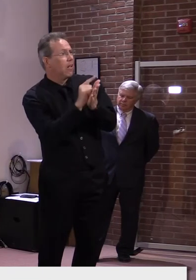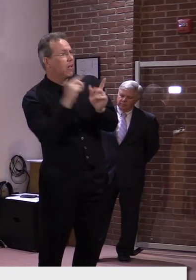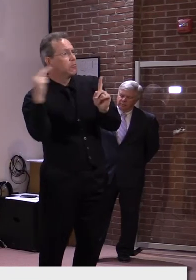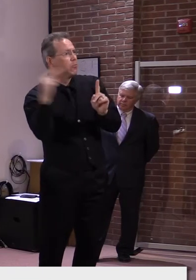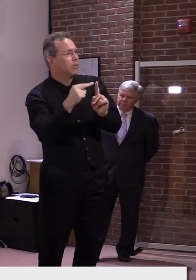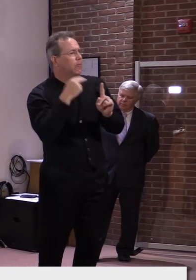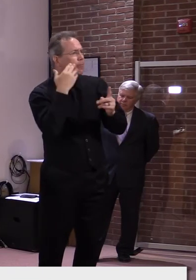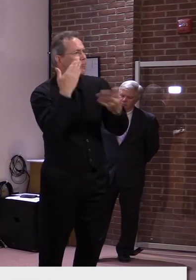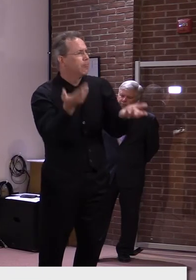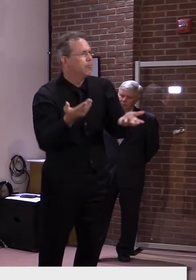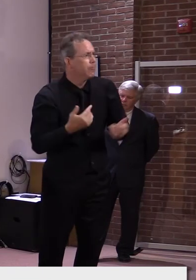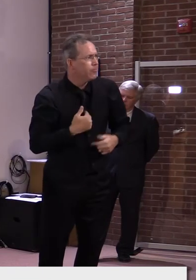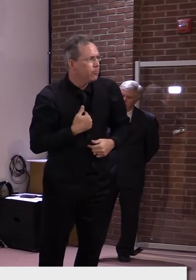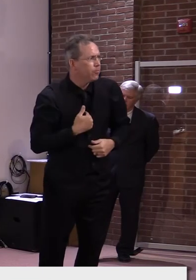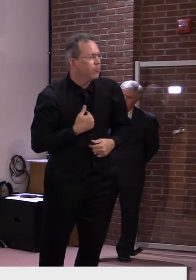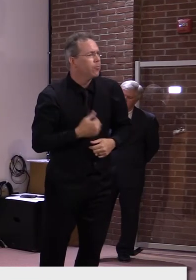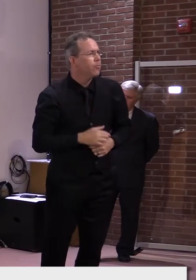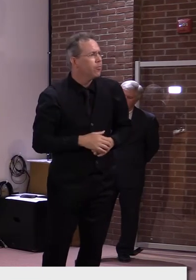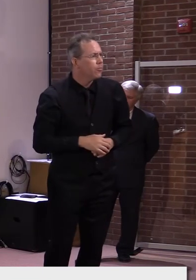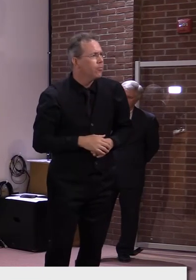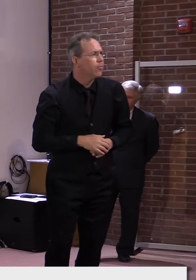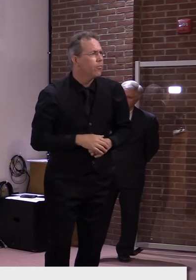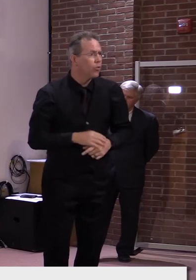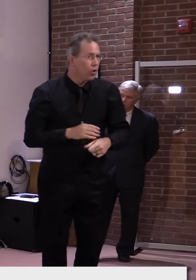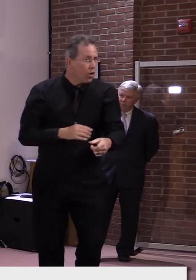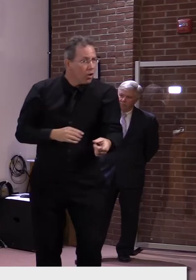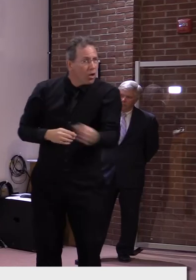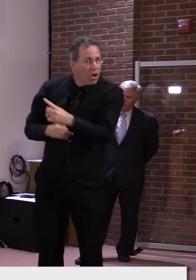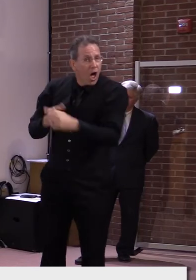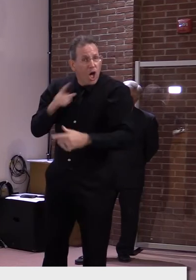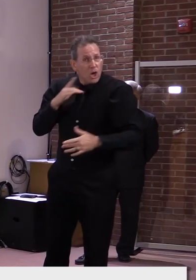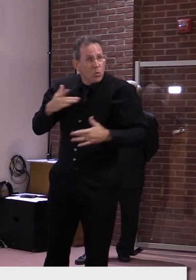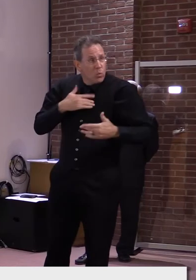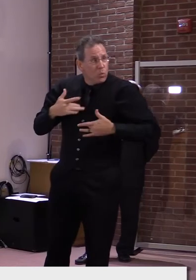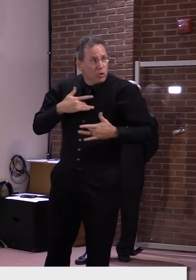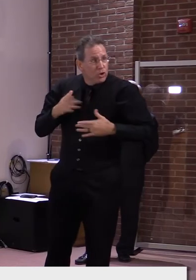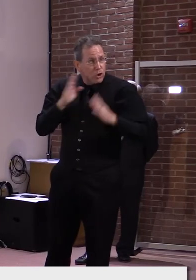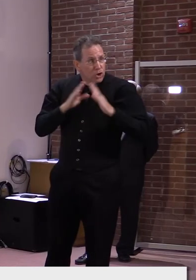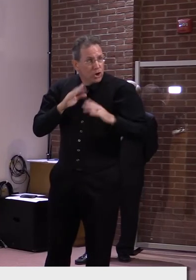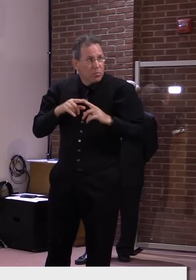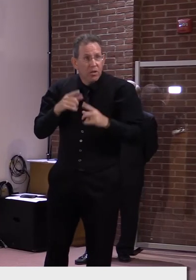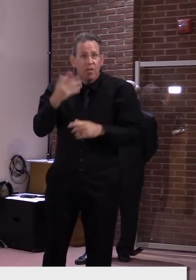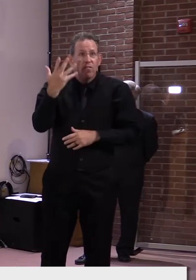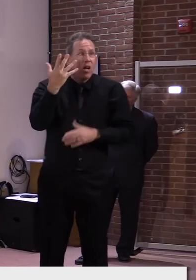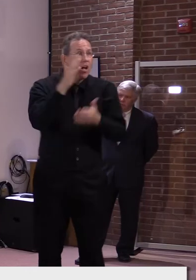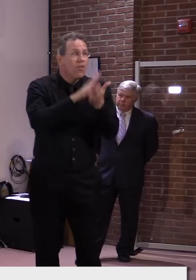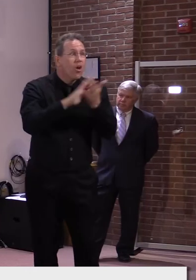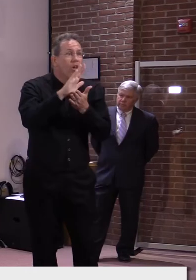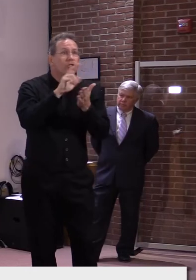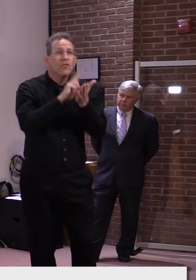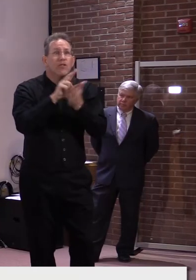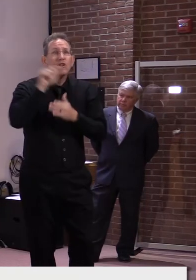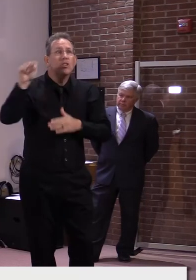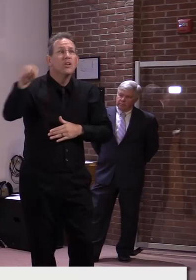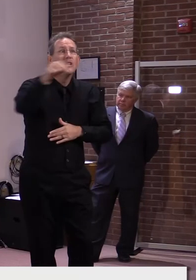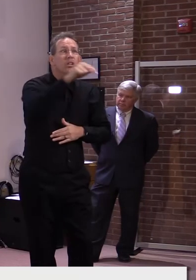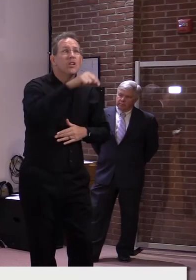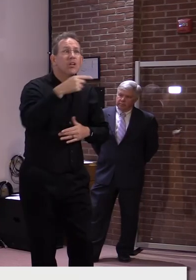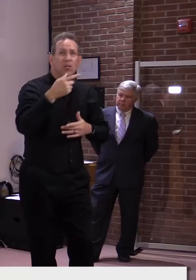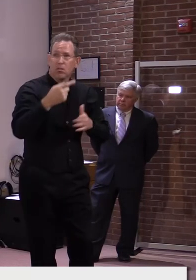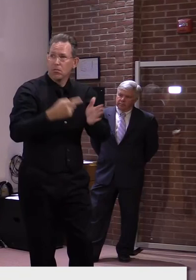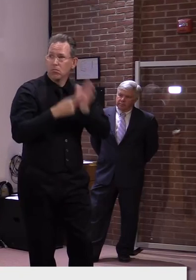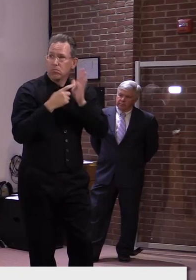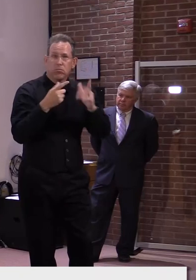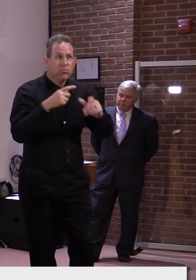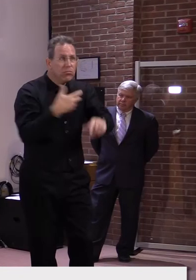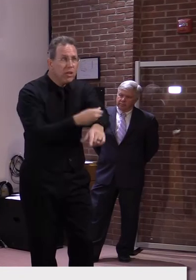example, requiring that for enrollment? I mean, could there be some blowback there? Well, I think that's a